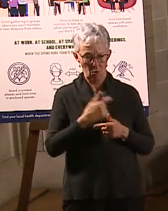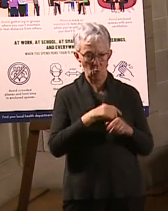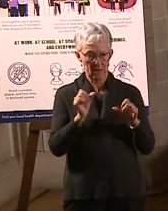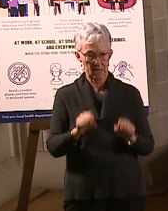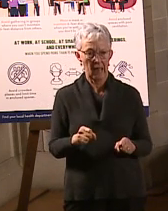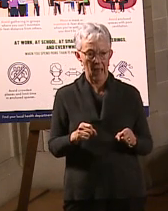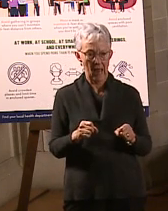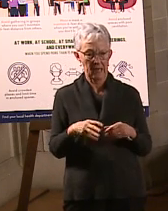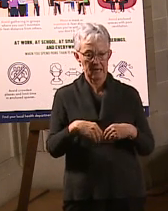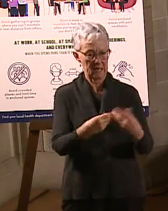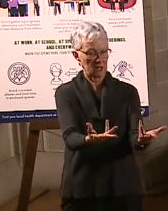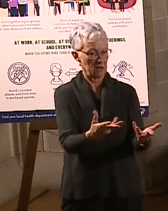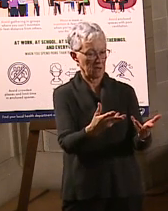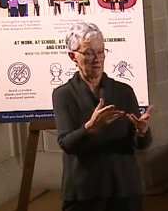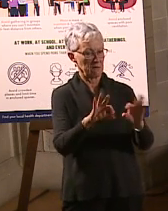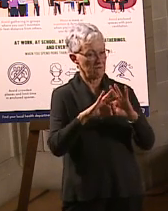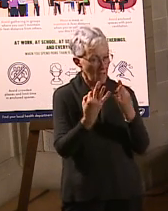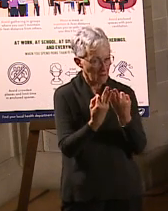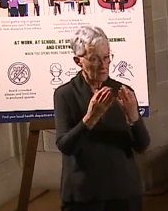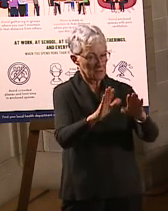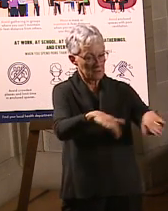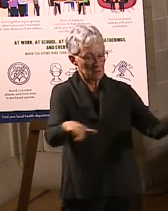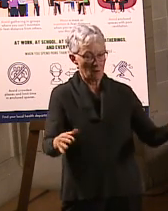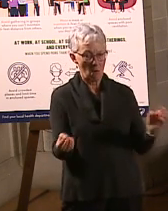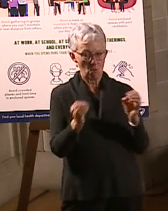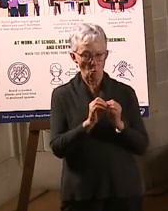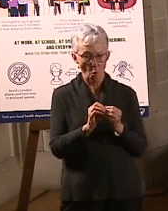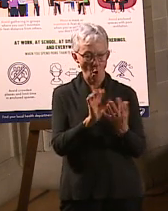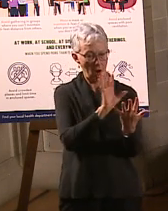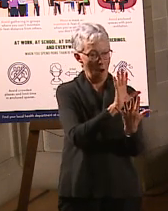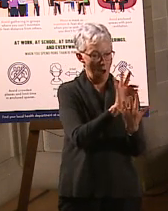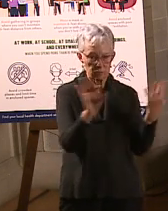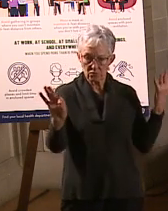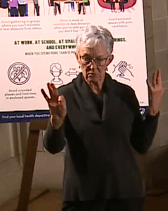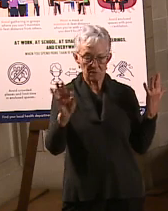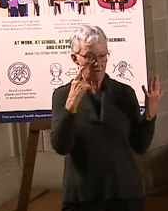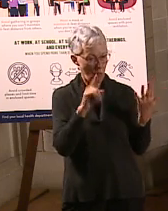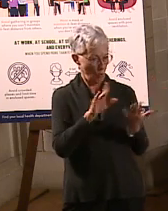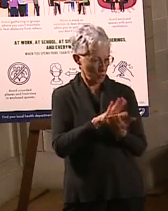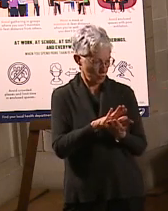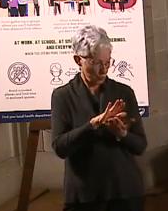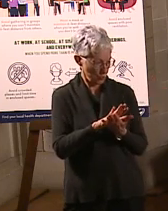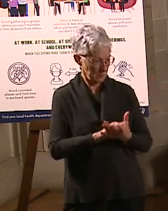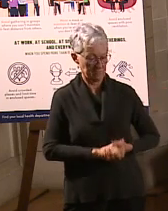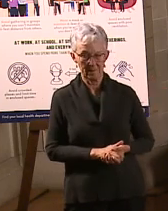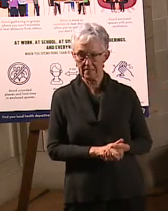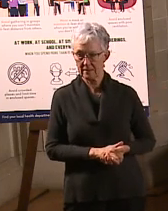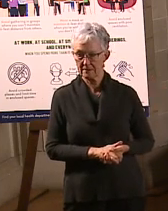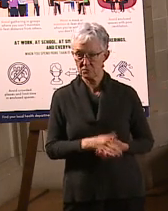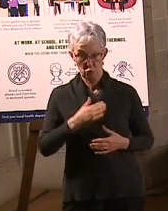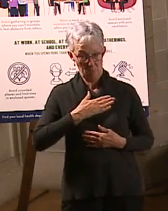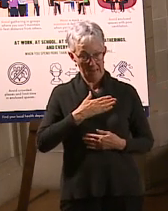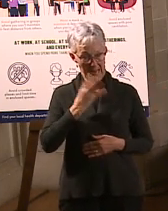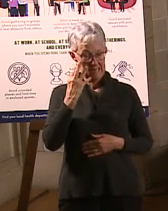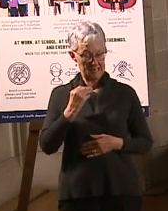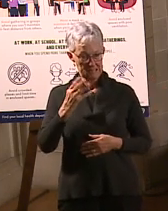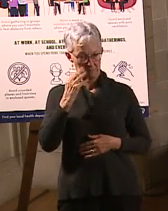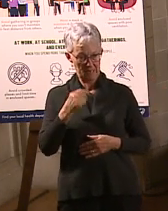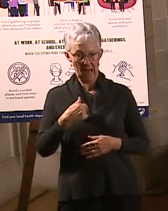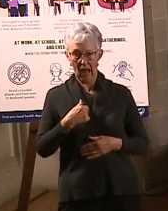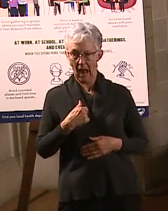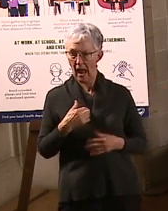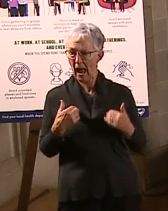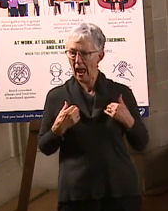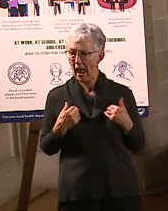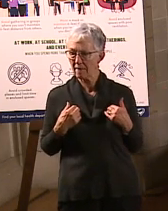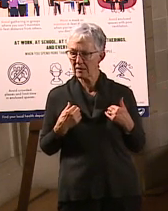country. And because of the experiences that I've had the strange desire, the crazy desire was what some people call it, to